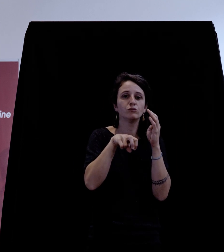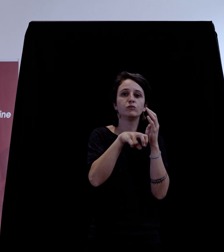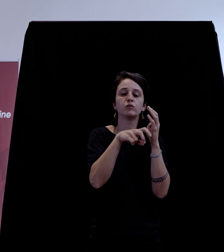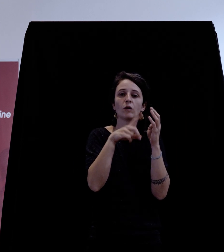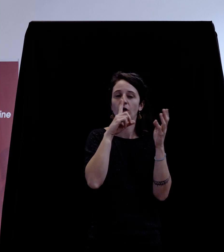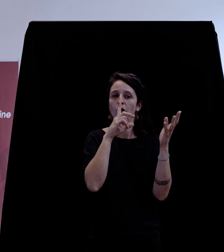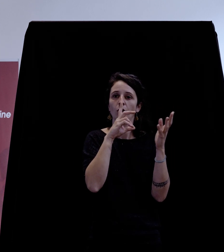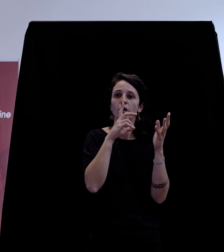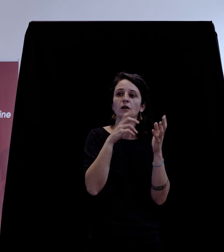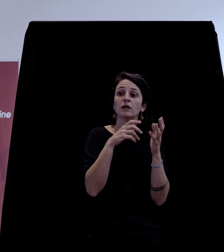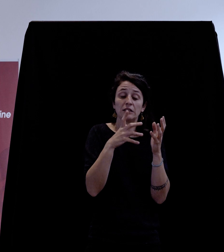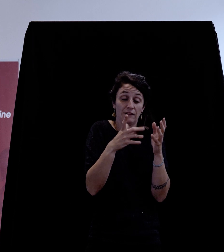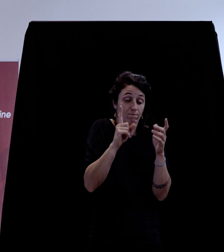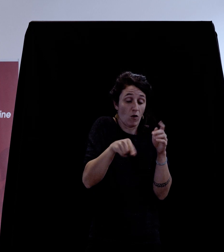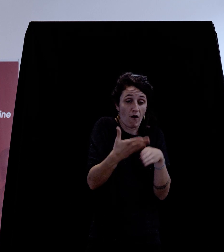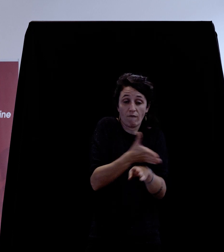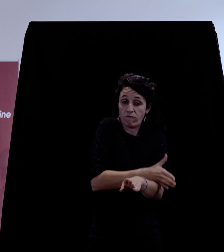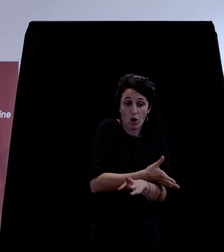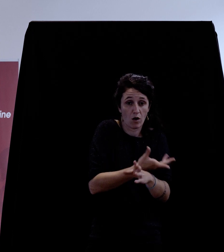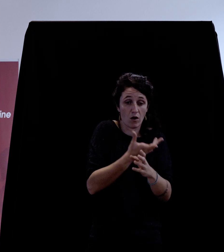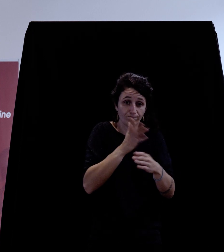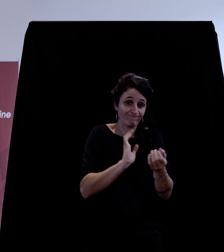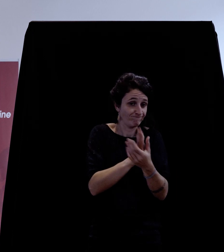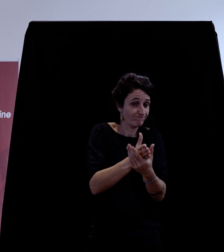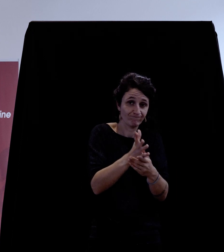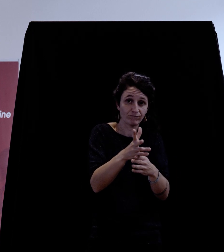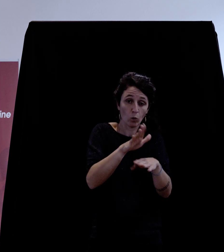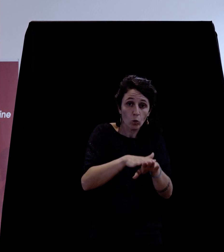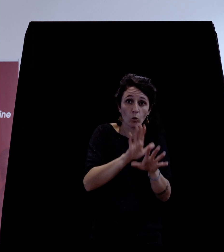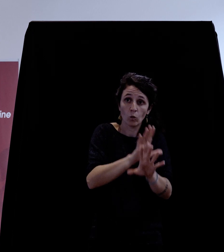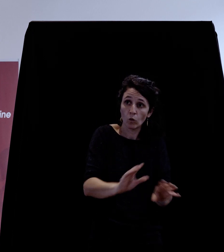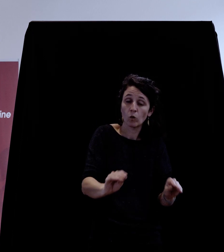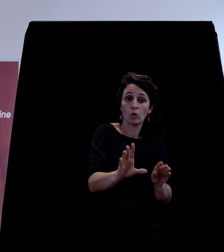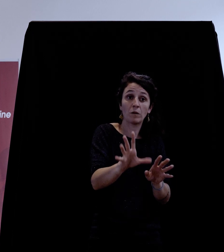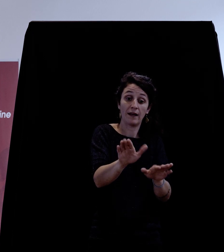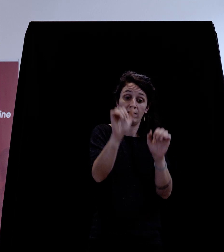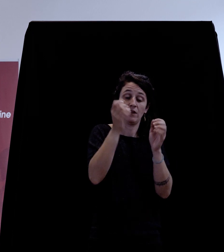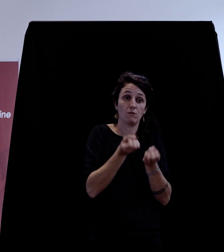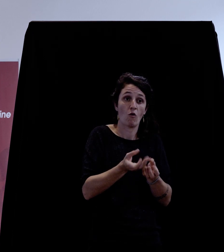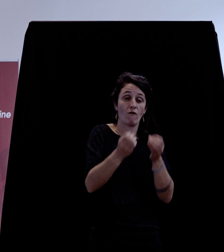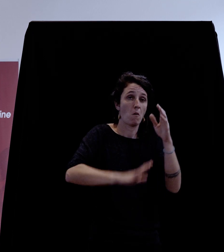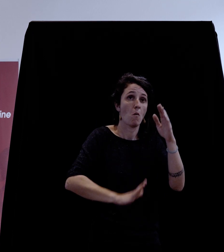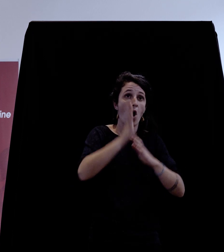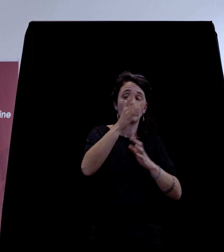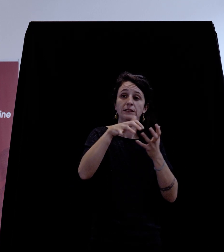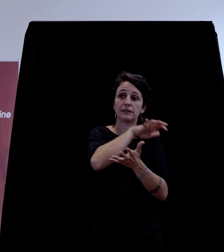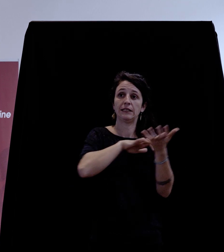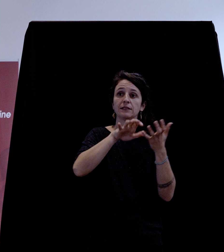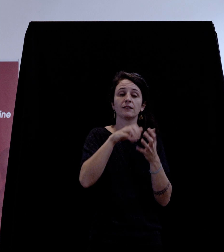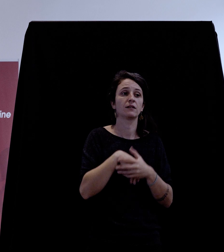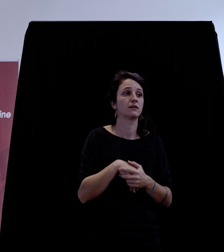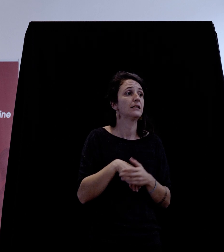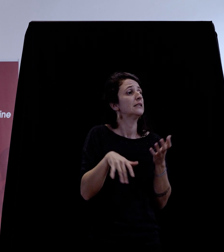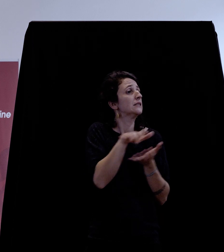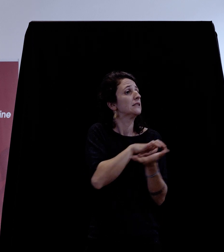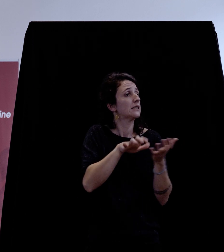meltdown versus a temper tantrum, right? The meltdown is a sensory thing where they've lost sensory control and they can't